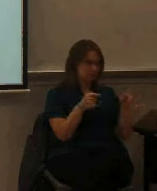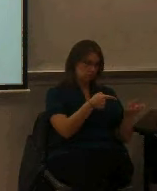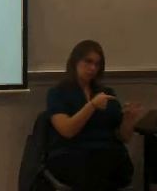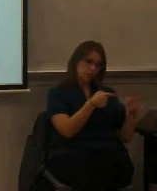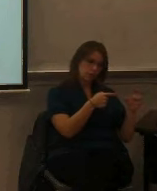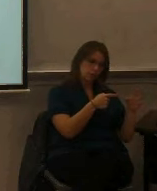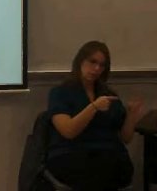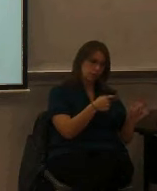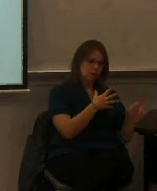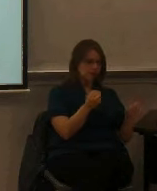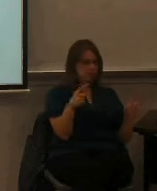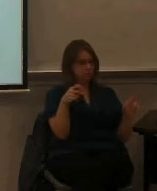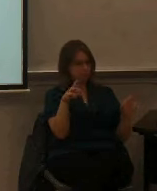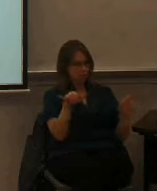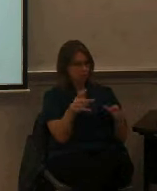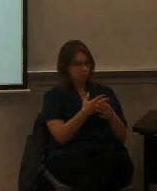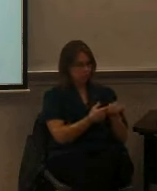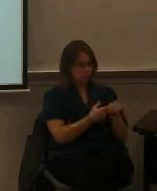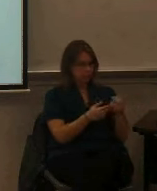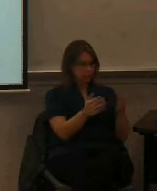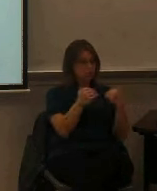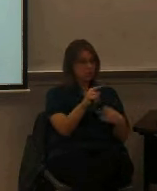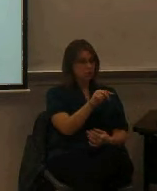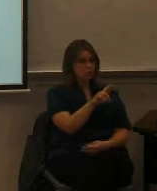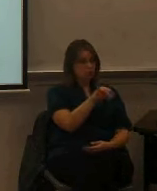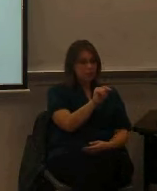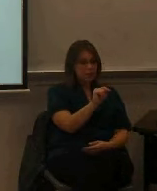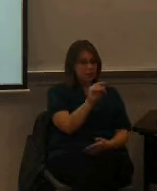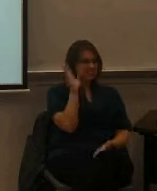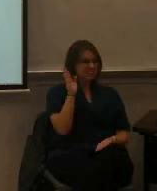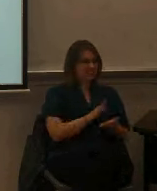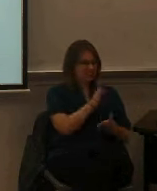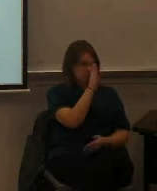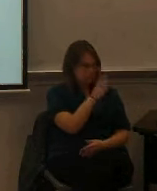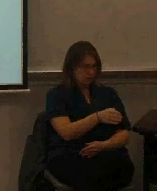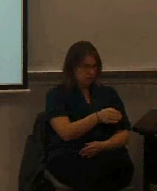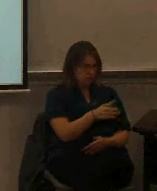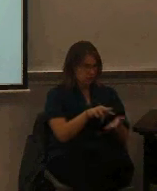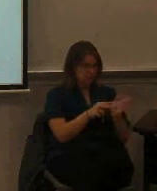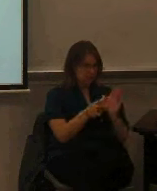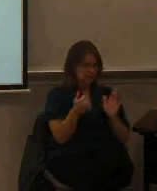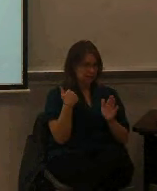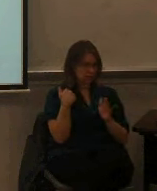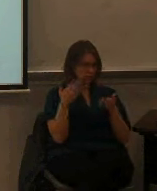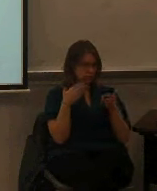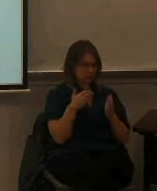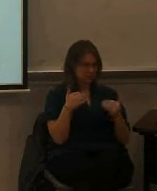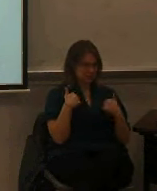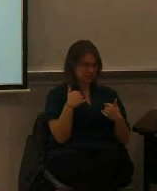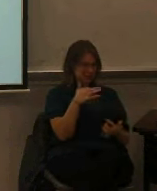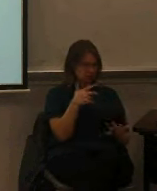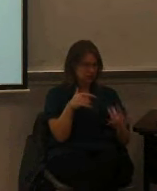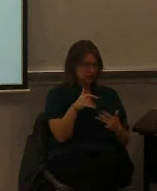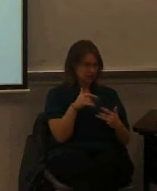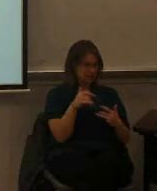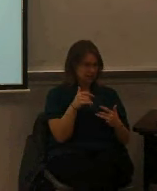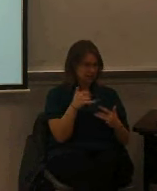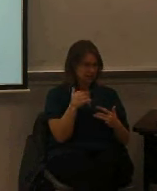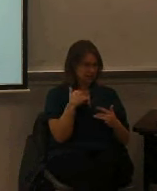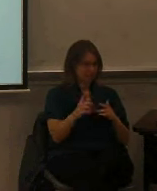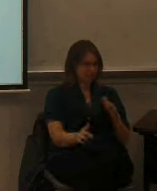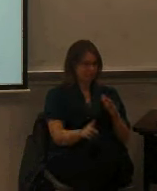prey. Trait-mediated interactions are less direct in the sense that there are ways that species interact that have arisen